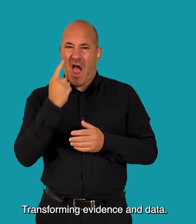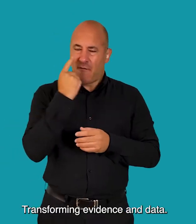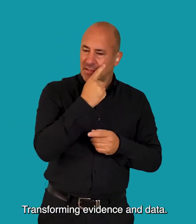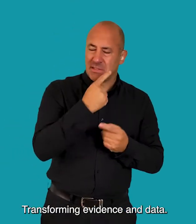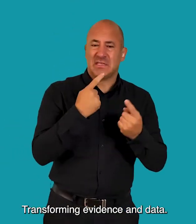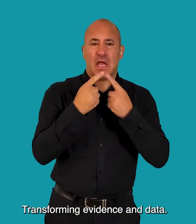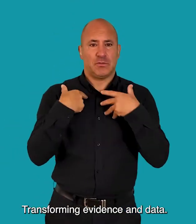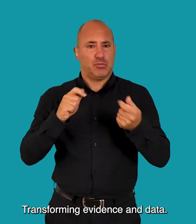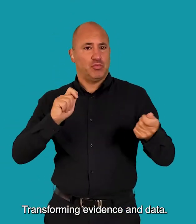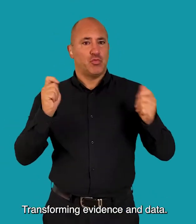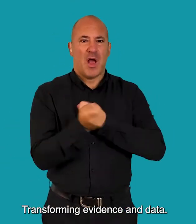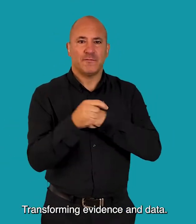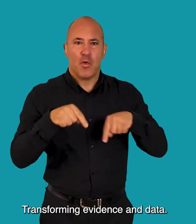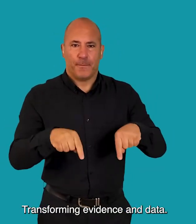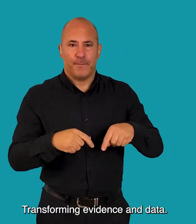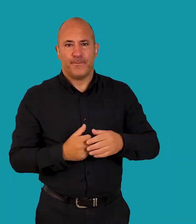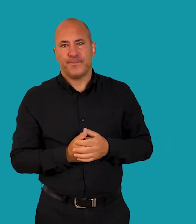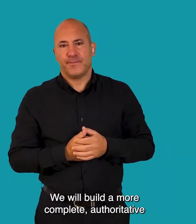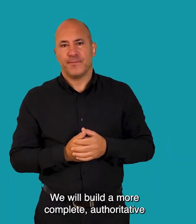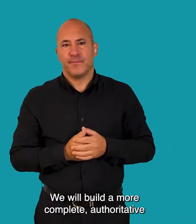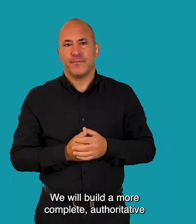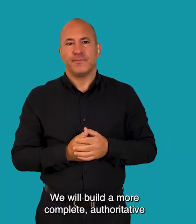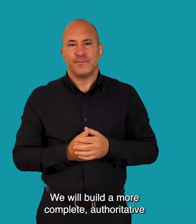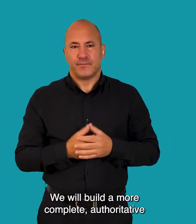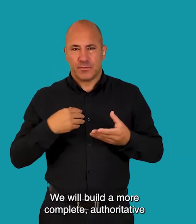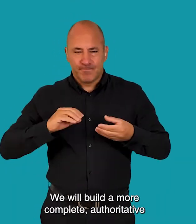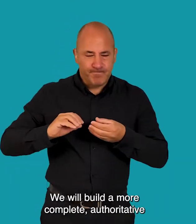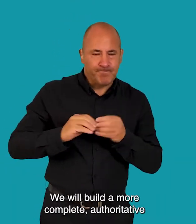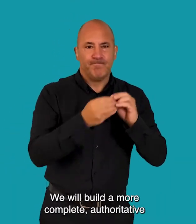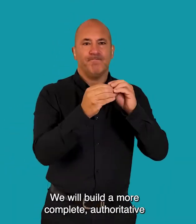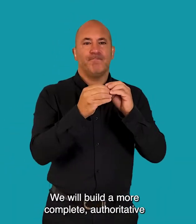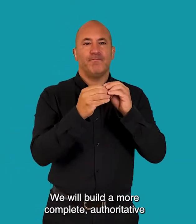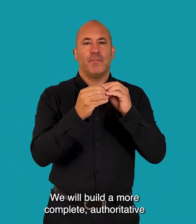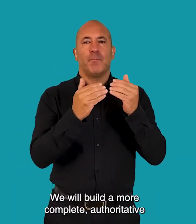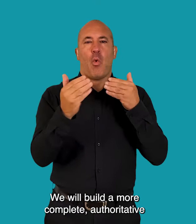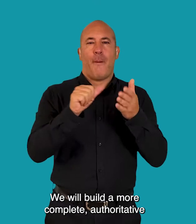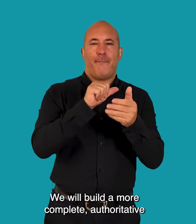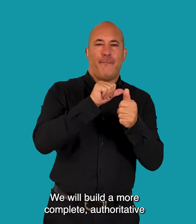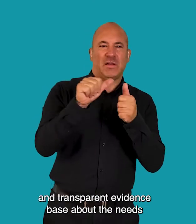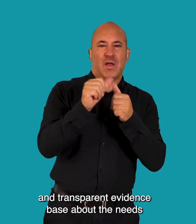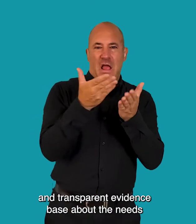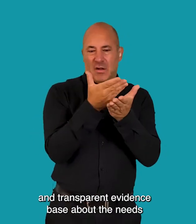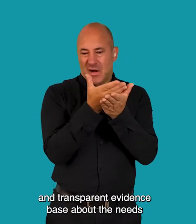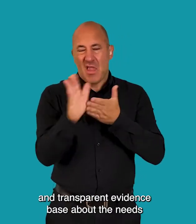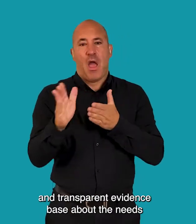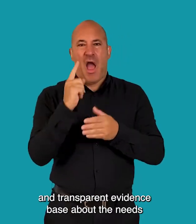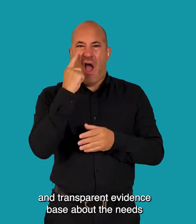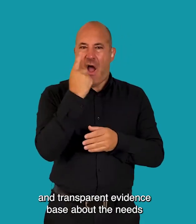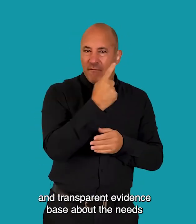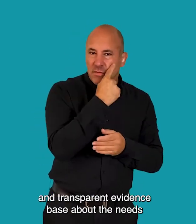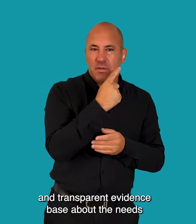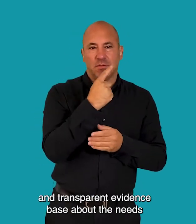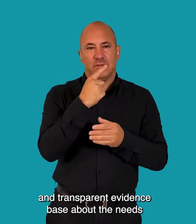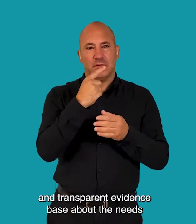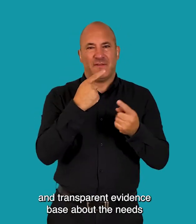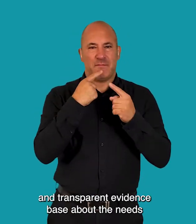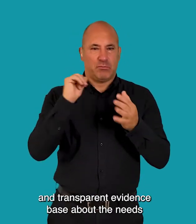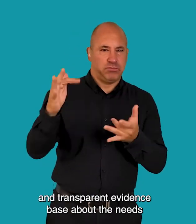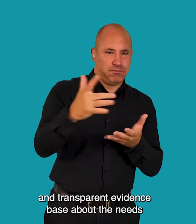Transforming evidence and data. We will build a more complete, authoritative and transparent evidence base about the